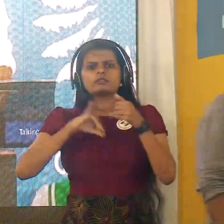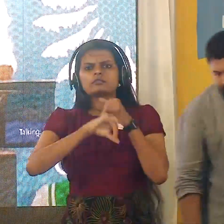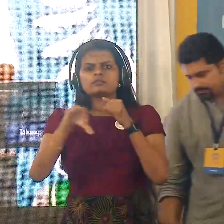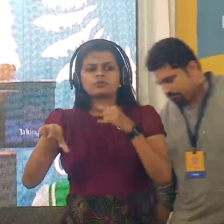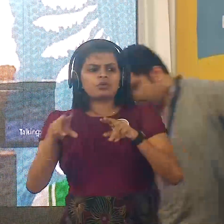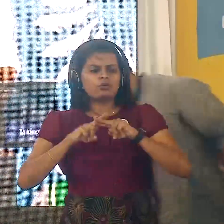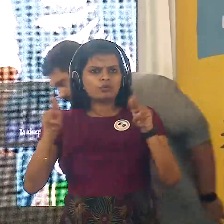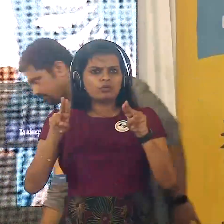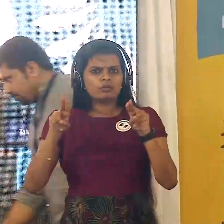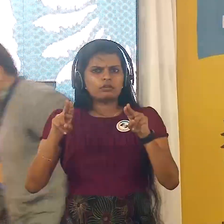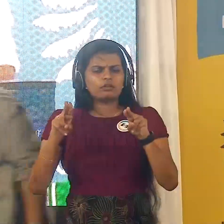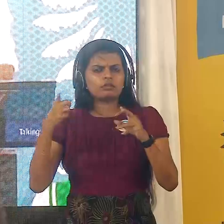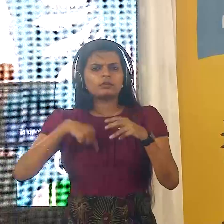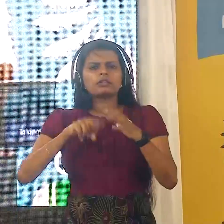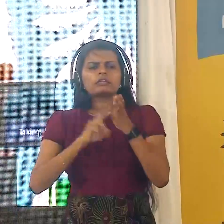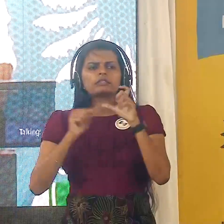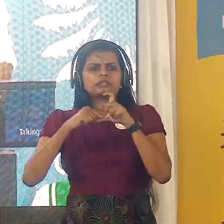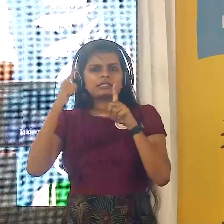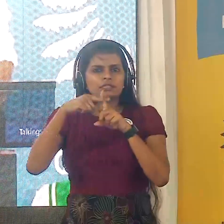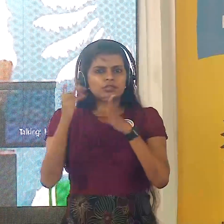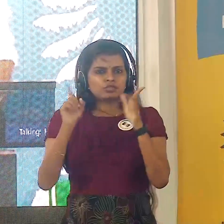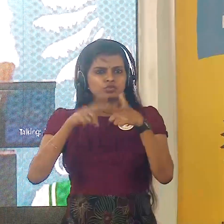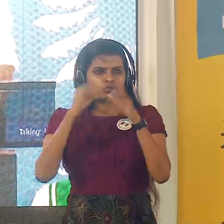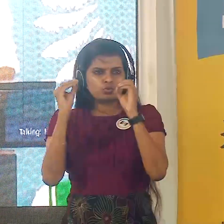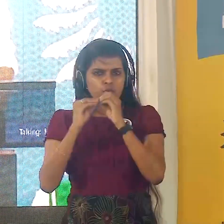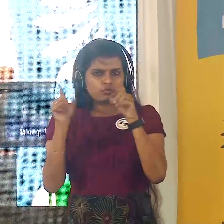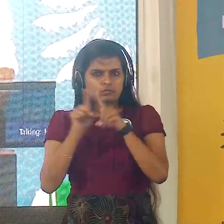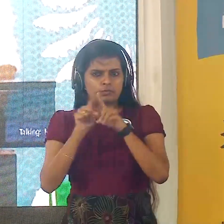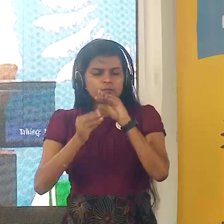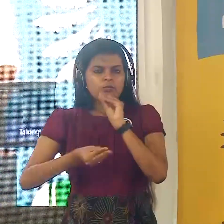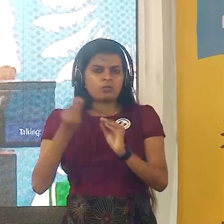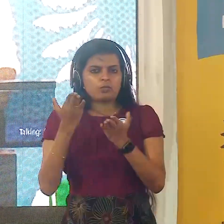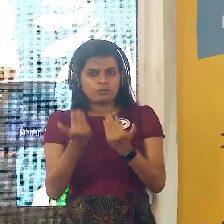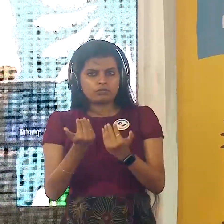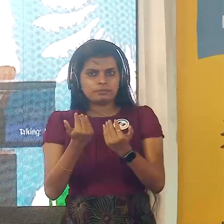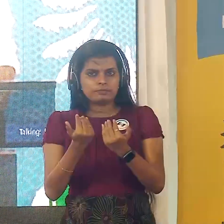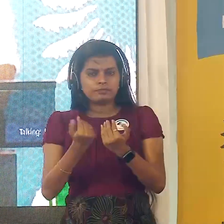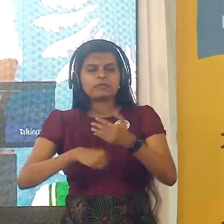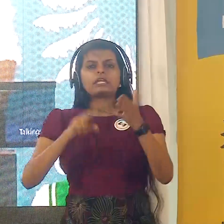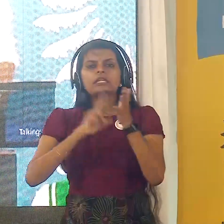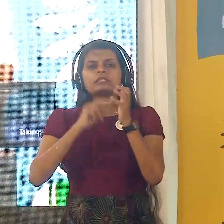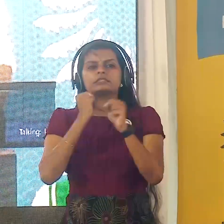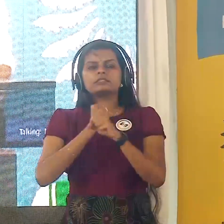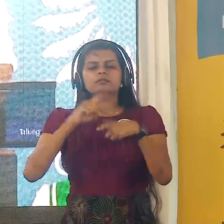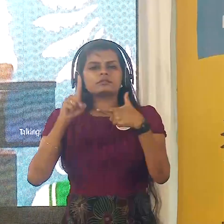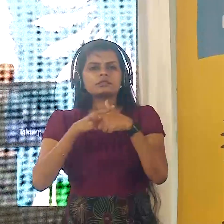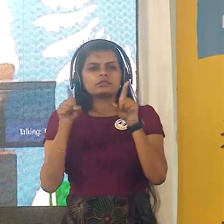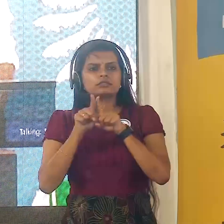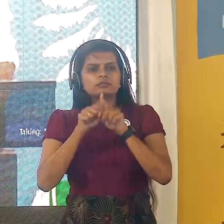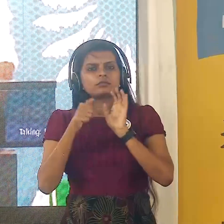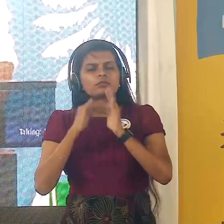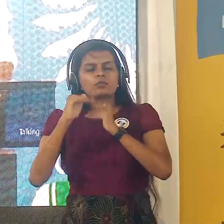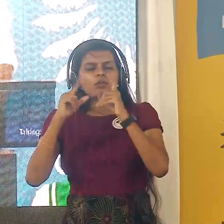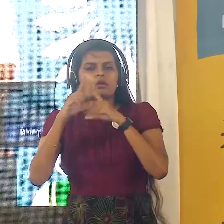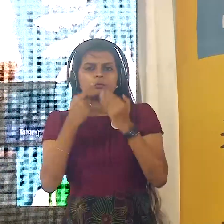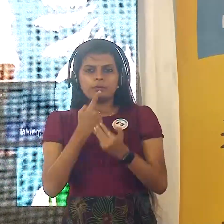where net job growth has been positive. And the sectors where net job growth has been negative are the agriculture sector, where